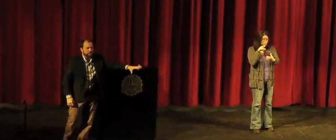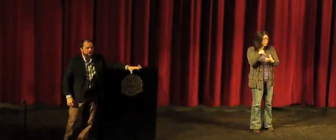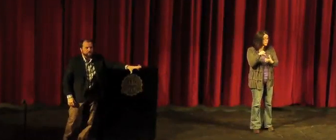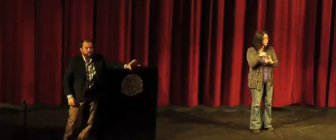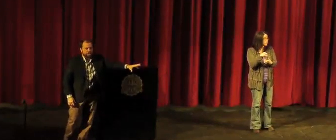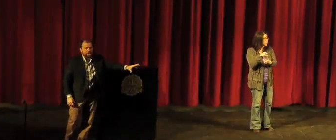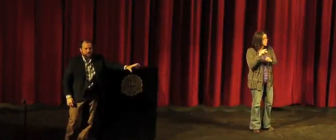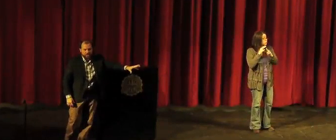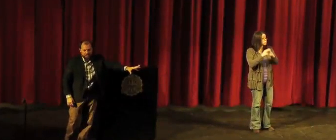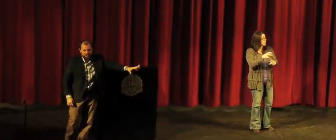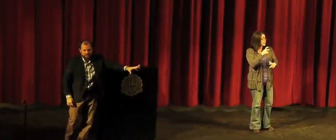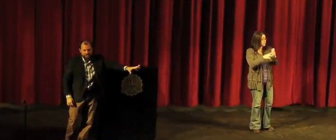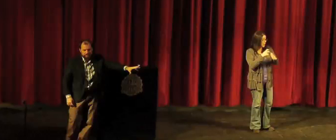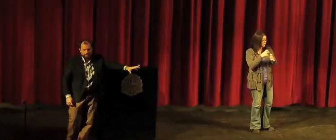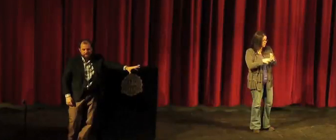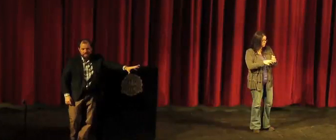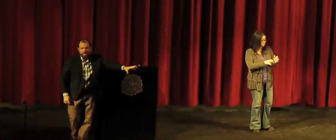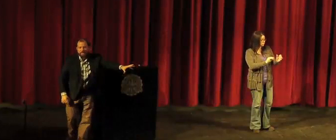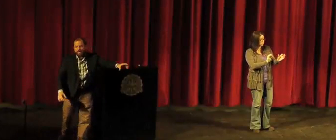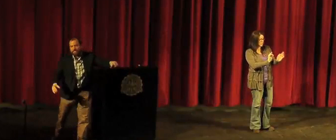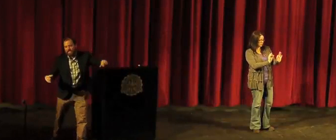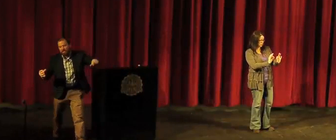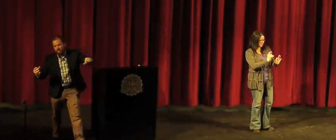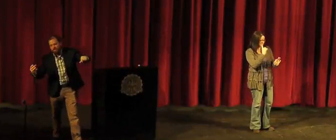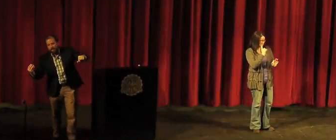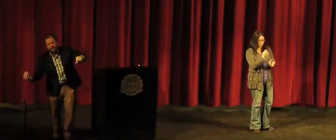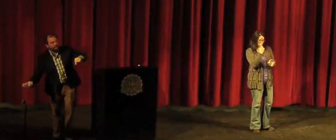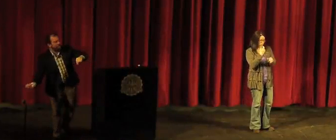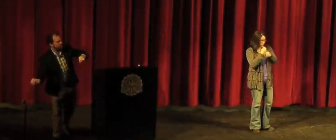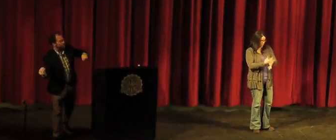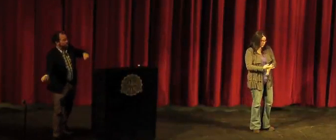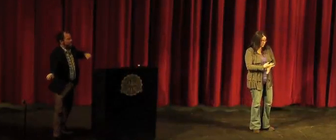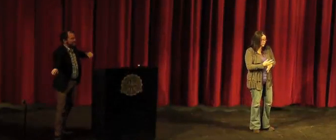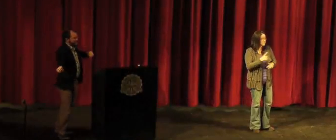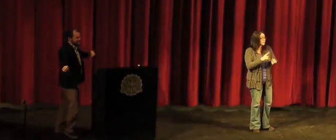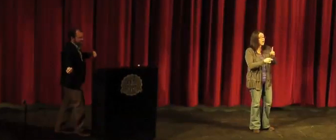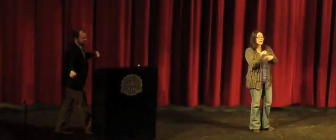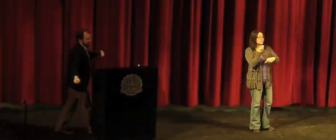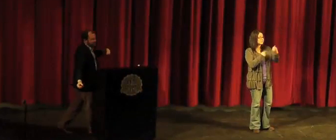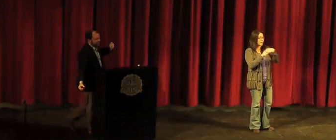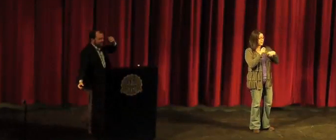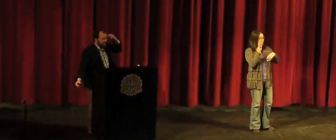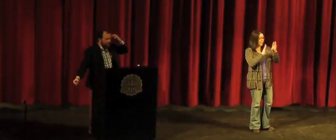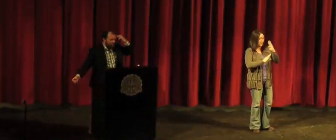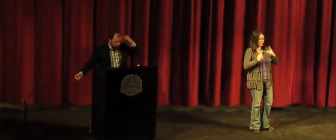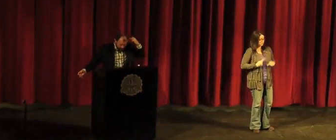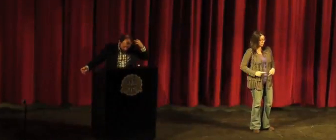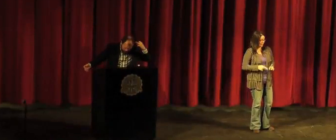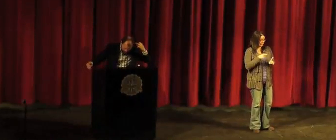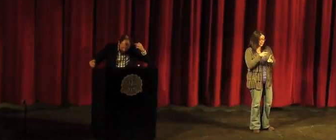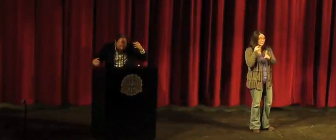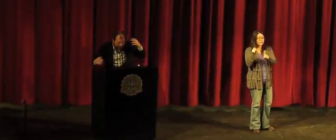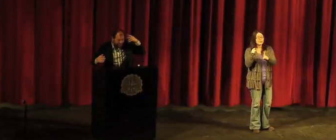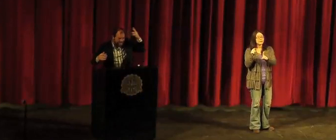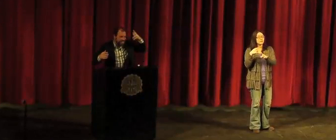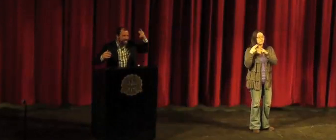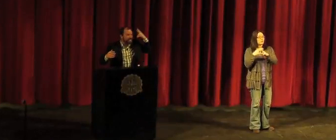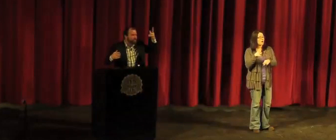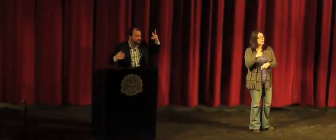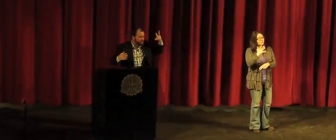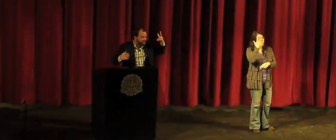treat the problem reductionistically, but instead of being biological mechanists, they are, we could call